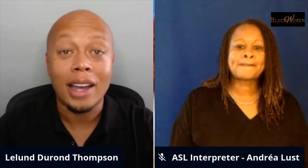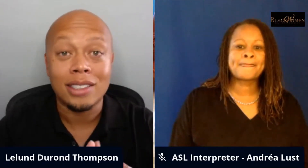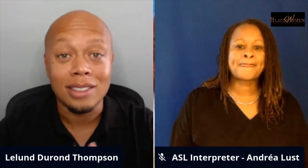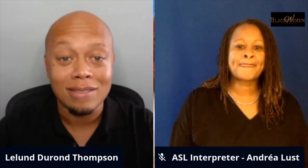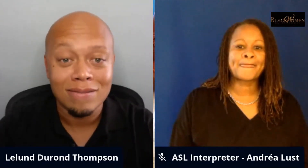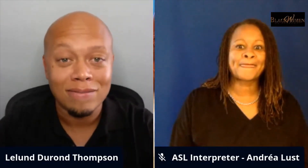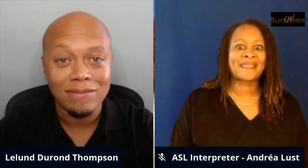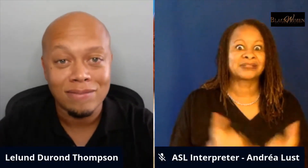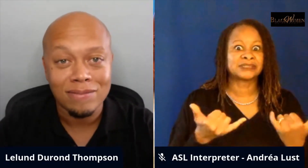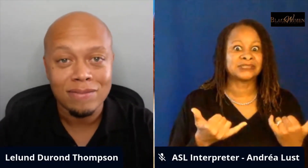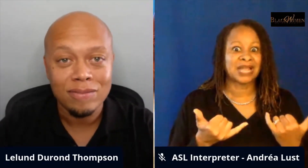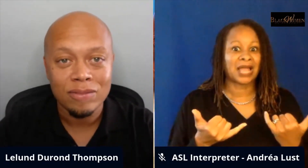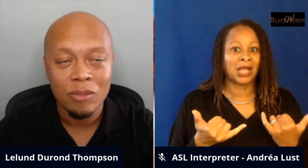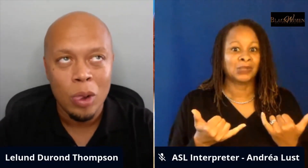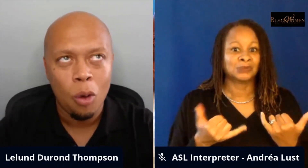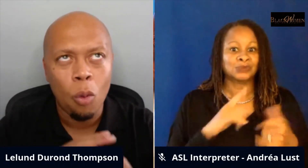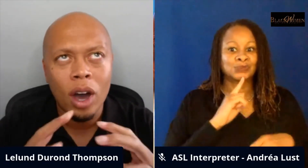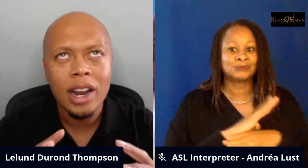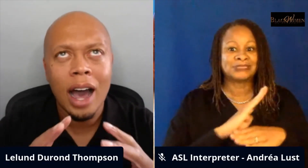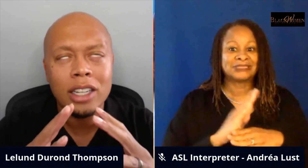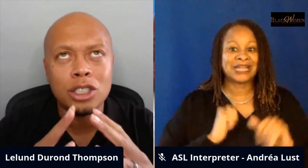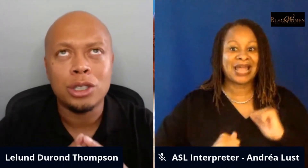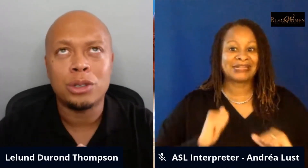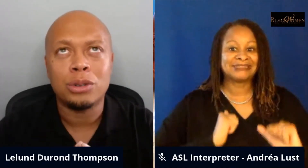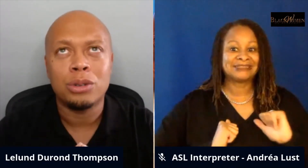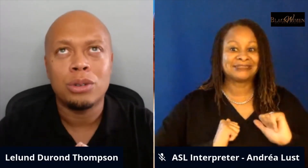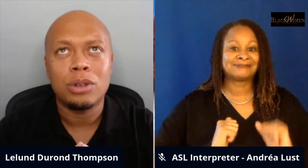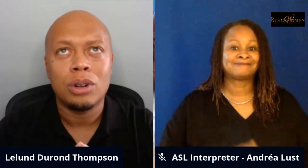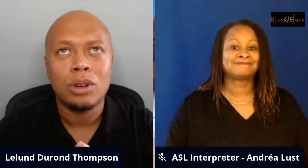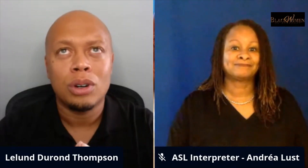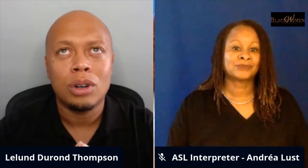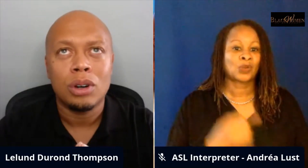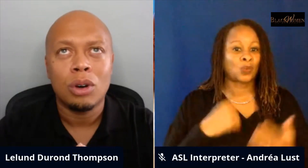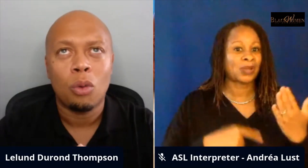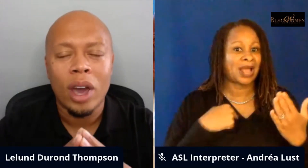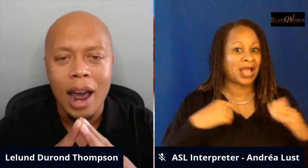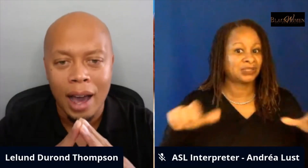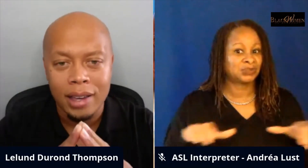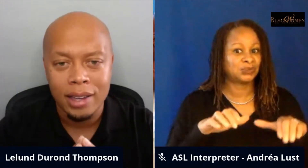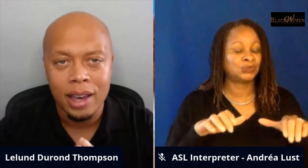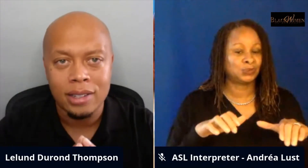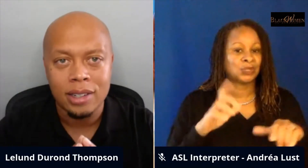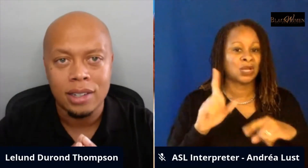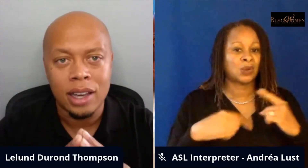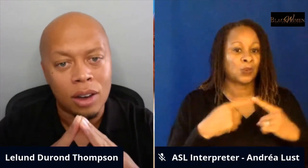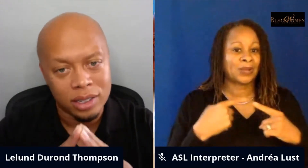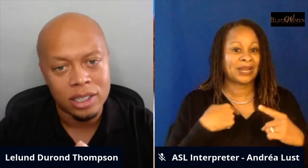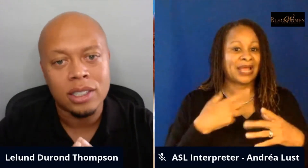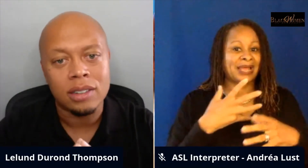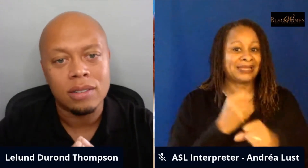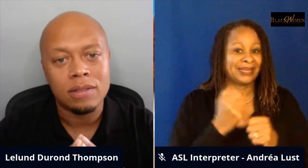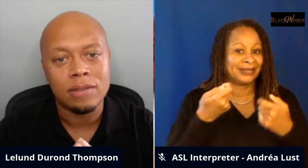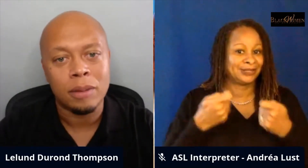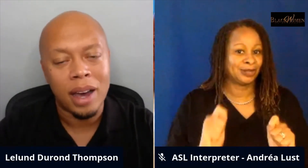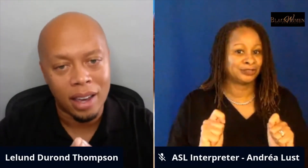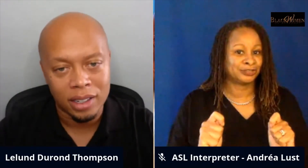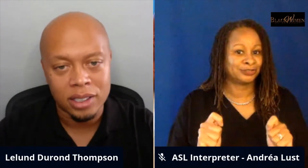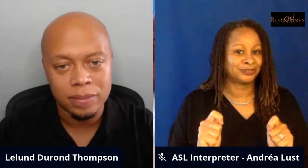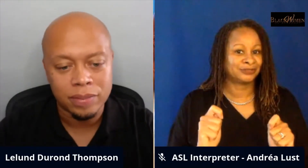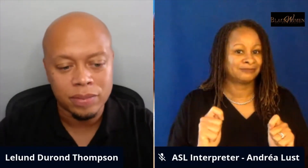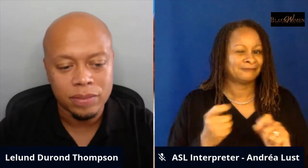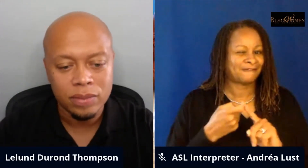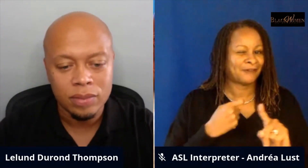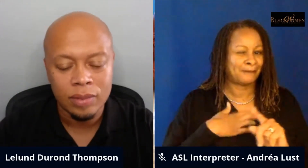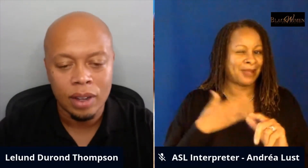the acting. What I do when I get an audition from my